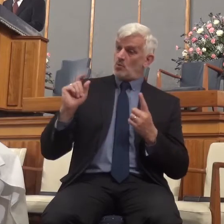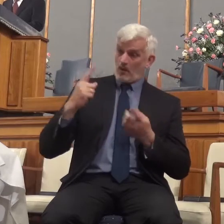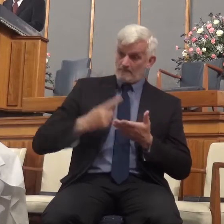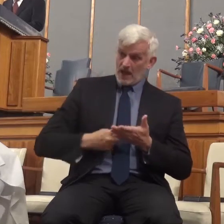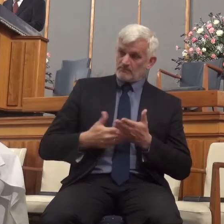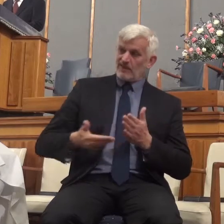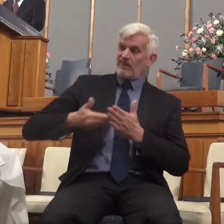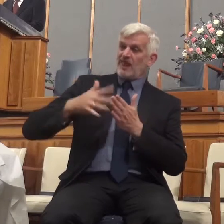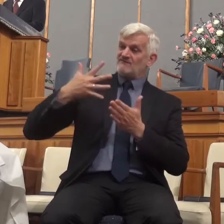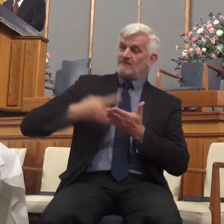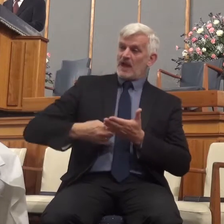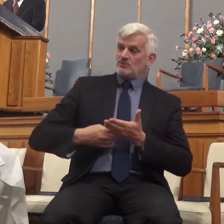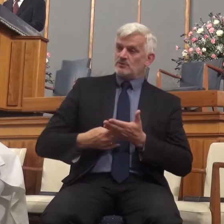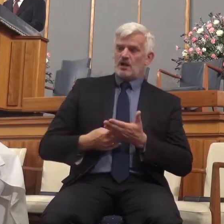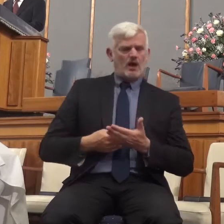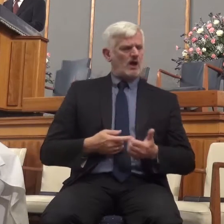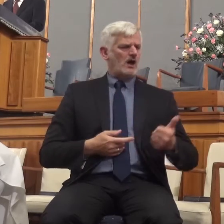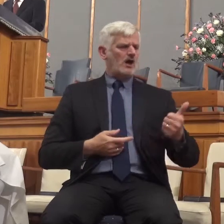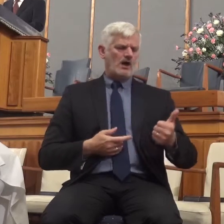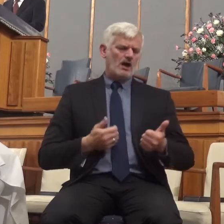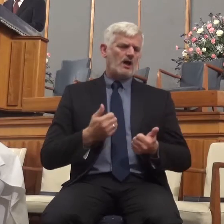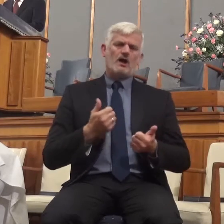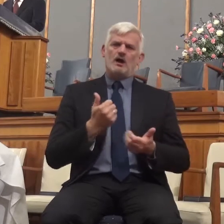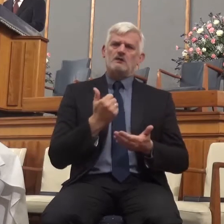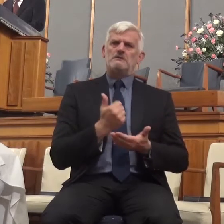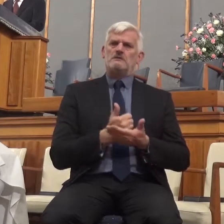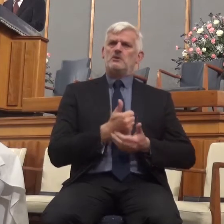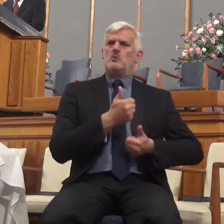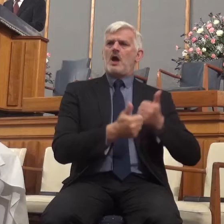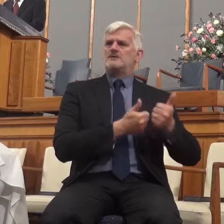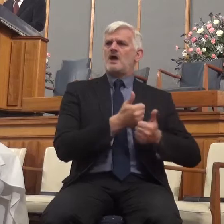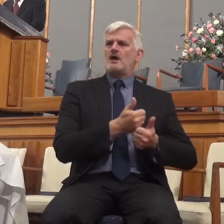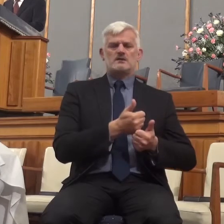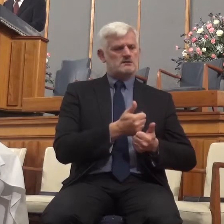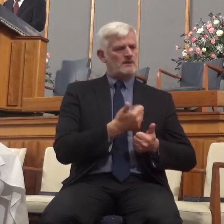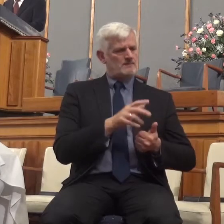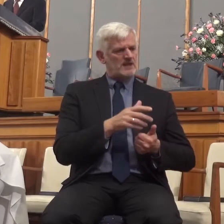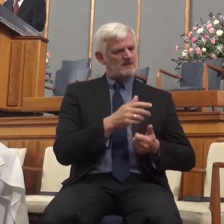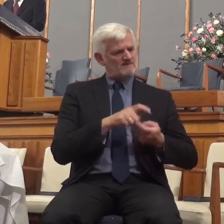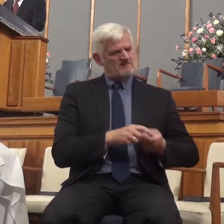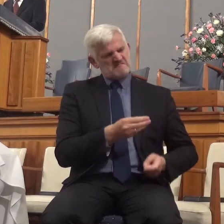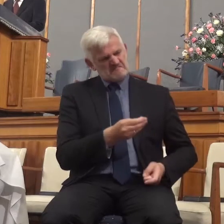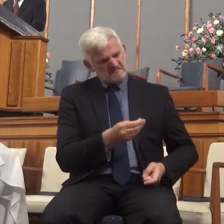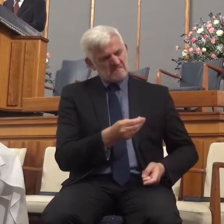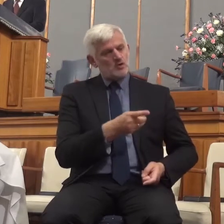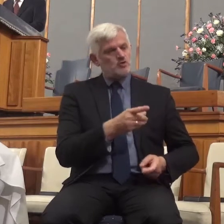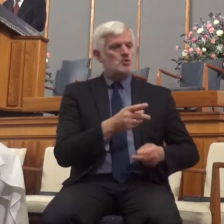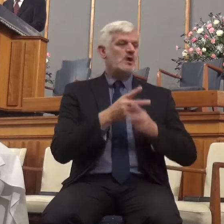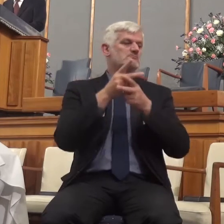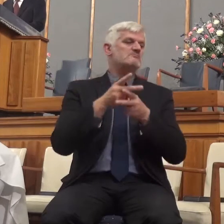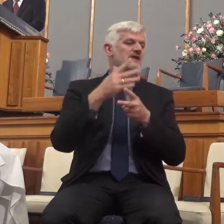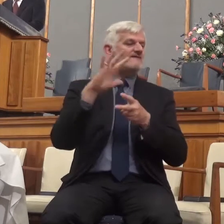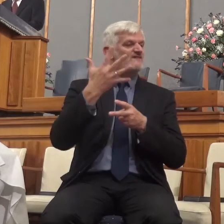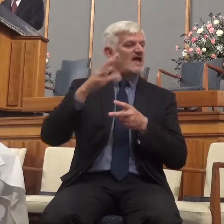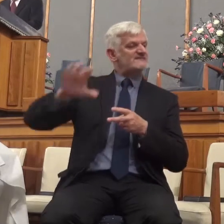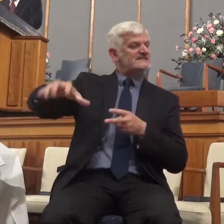gained 5 pounds. And he said likewise to him, Be thou also over 5 cities.